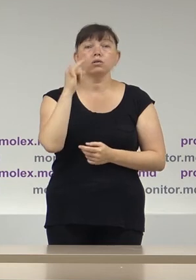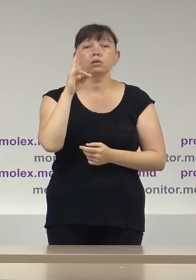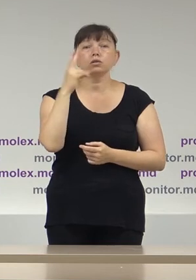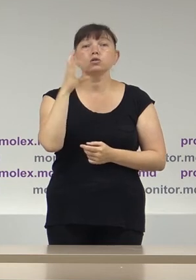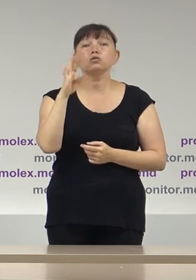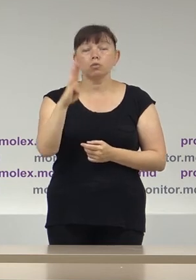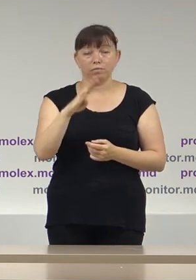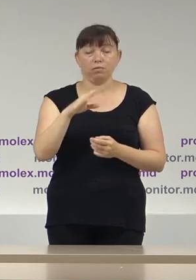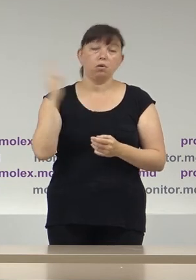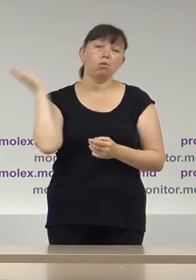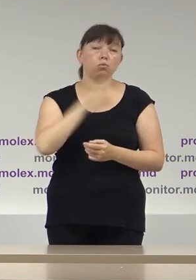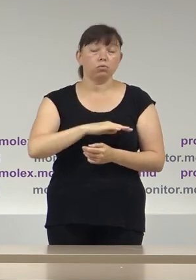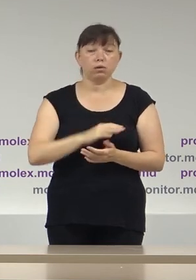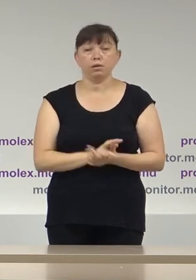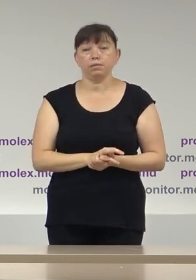its members.